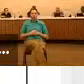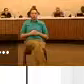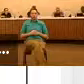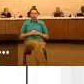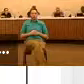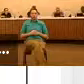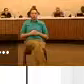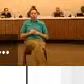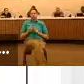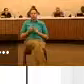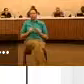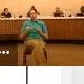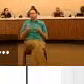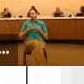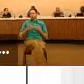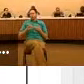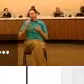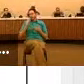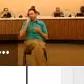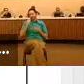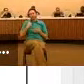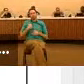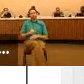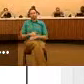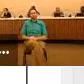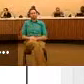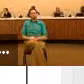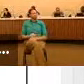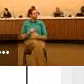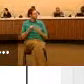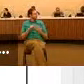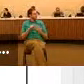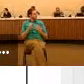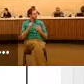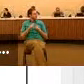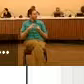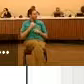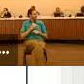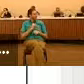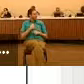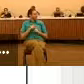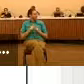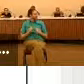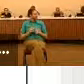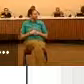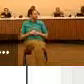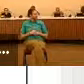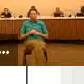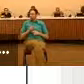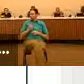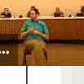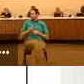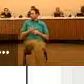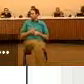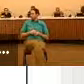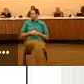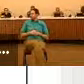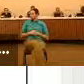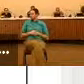Let me just see what I've got here. Yeah, it's a little different than what we have, isn't it? The ponds. Right. I feel like